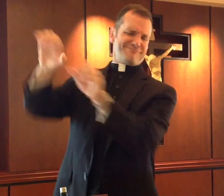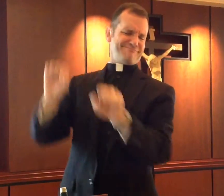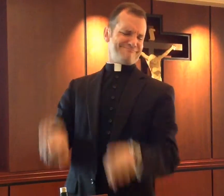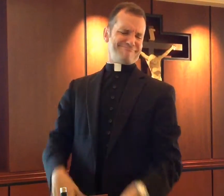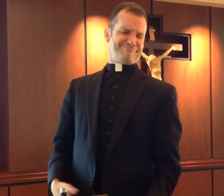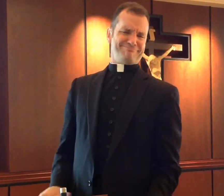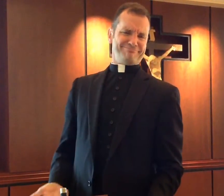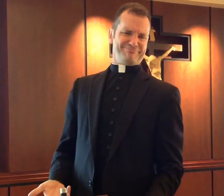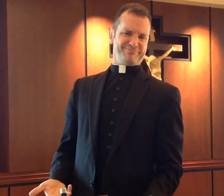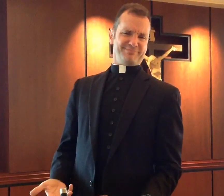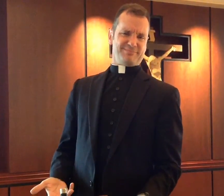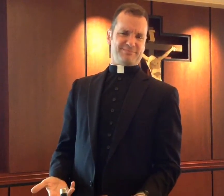guidance.